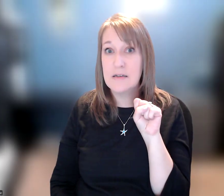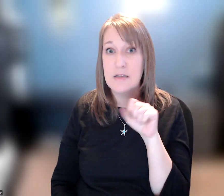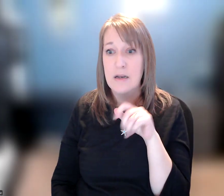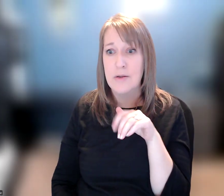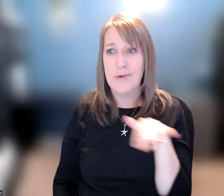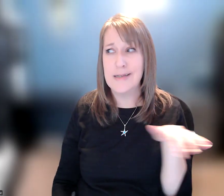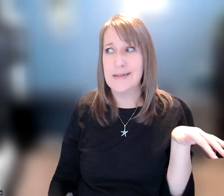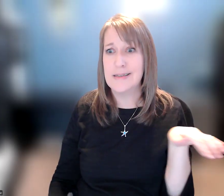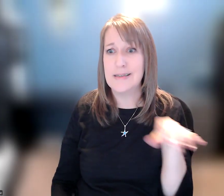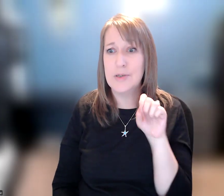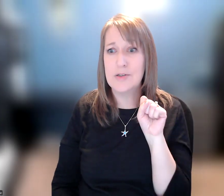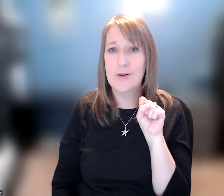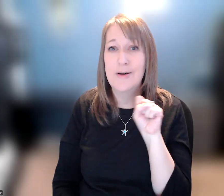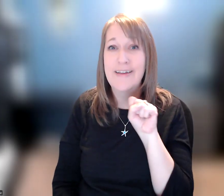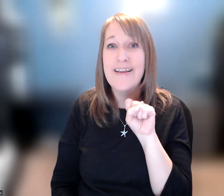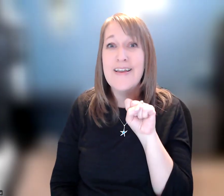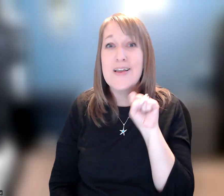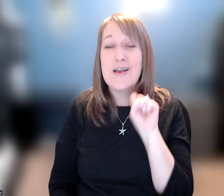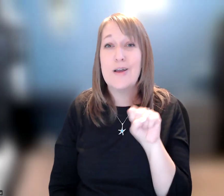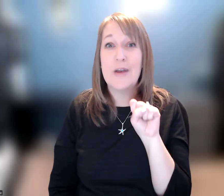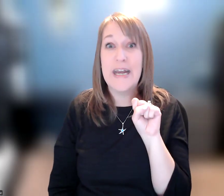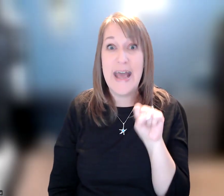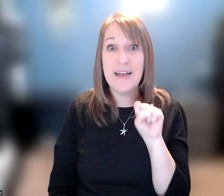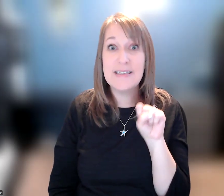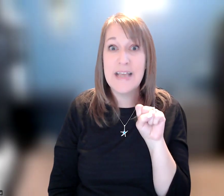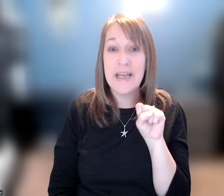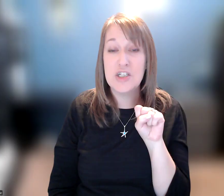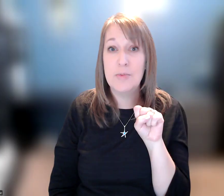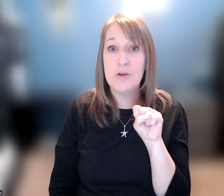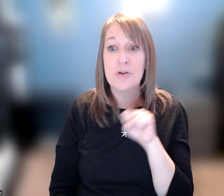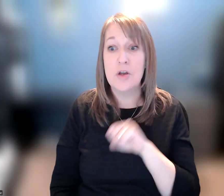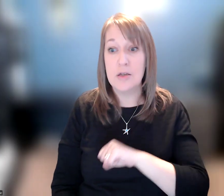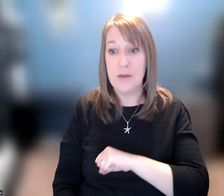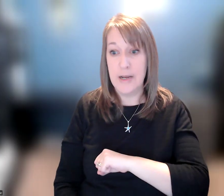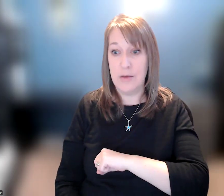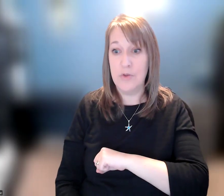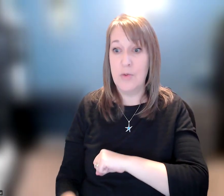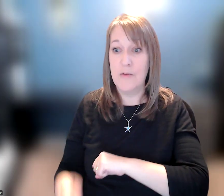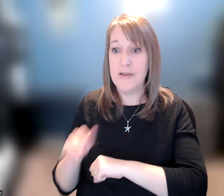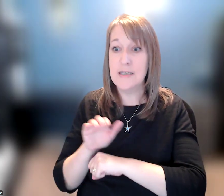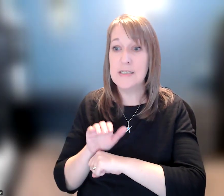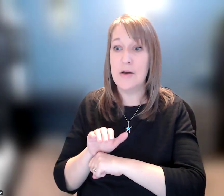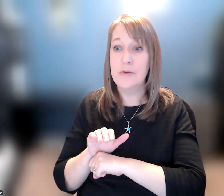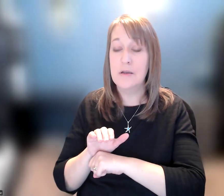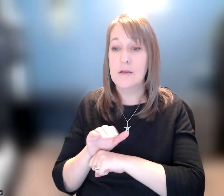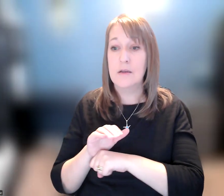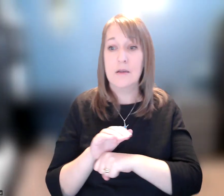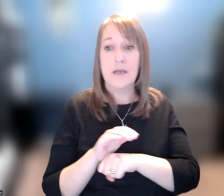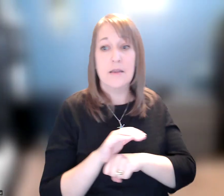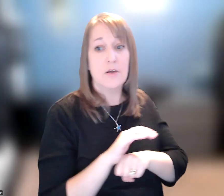kind of the horizon has disappeared too. You want an S hand shape on your non-dominant hand with your palm facing down. And then you're